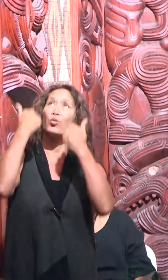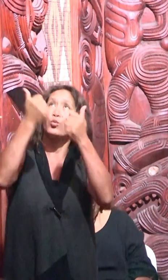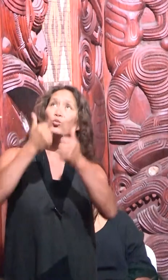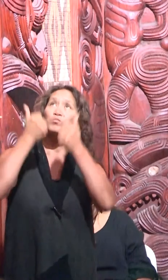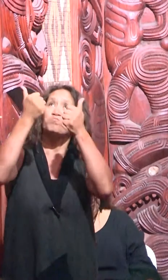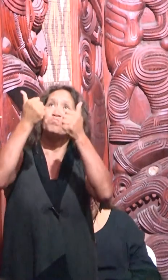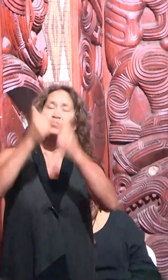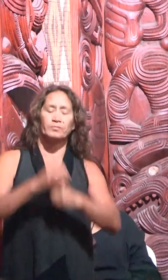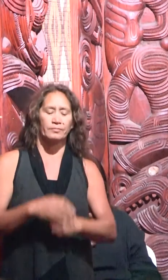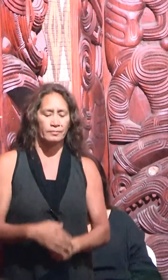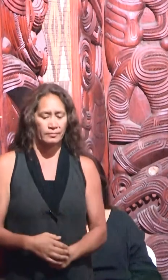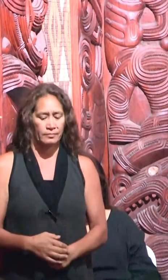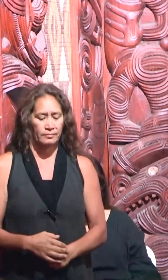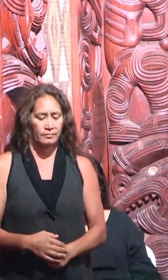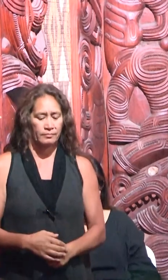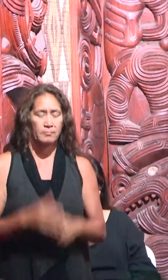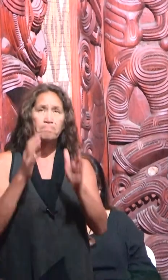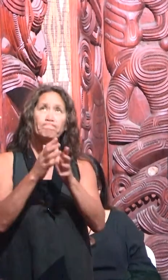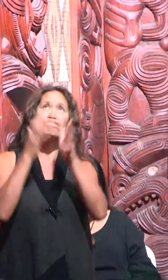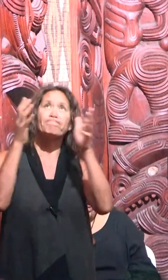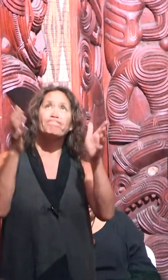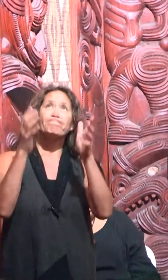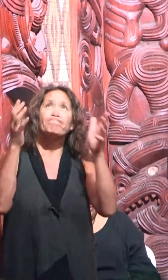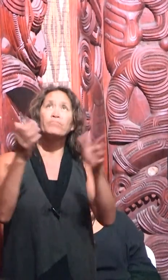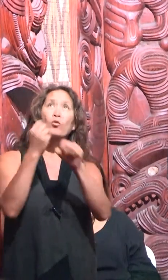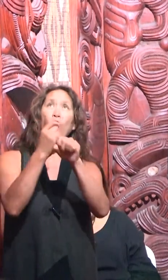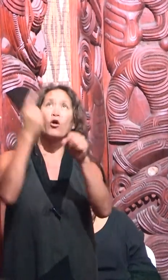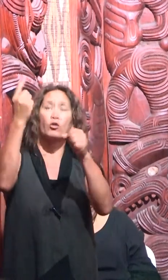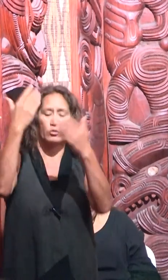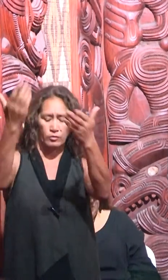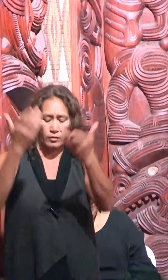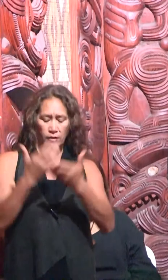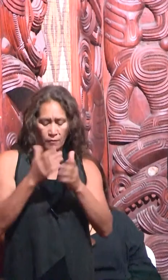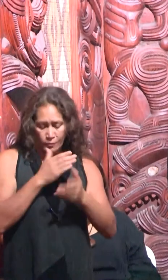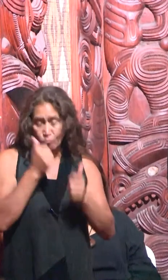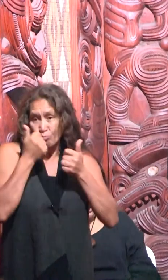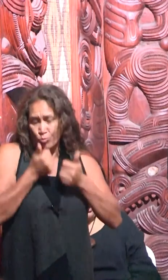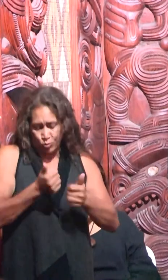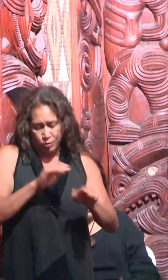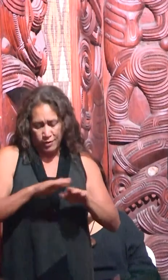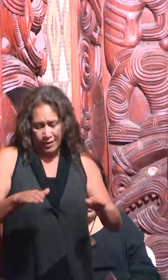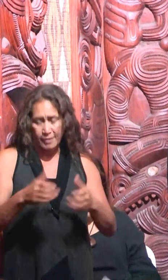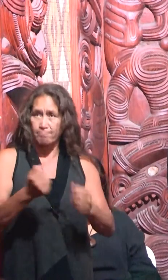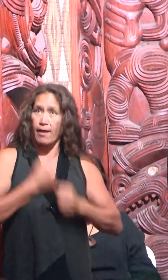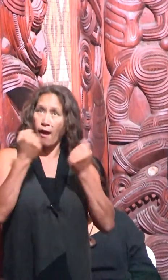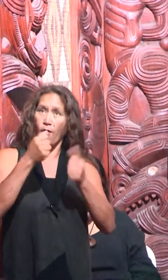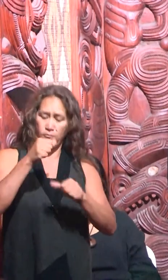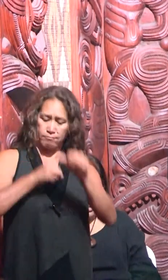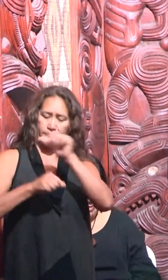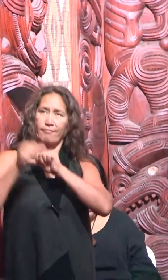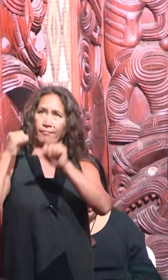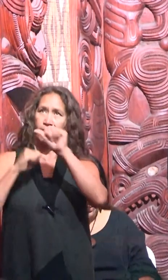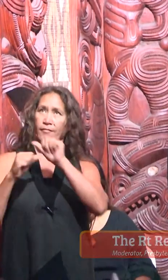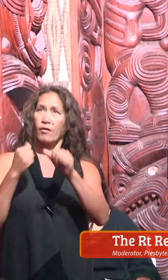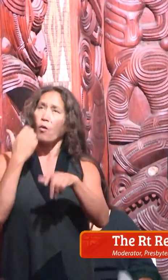Almighty God, you have given us this good land as our heritage. Make us always remember